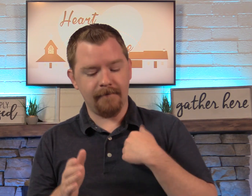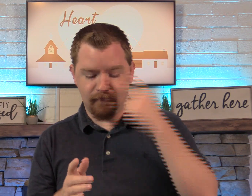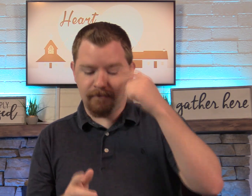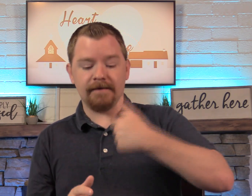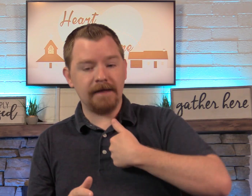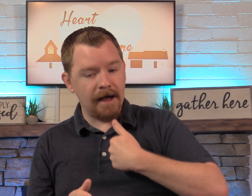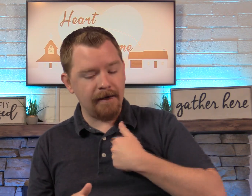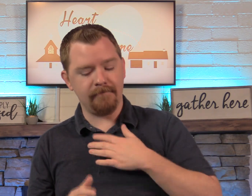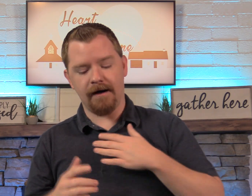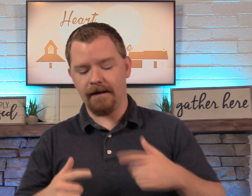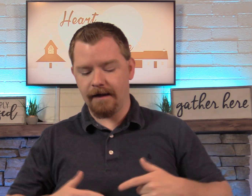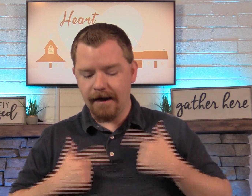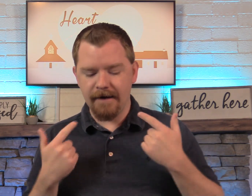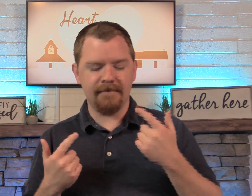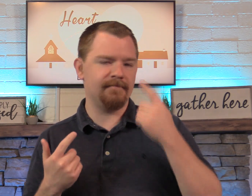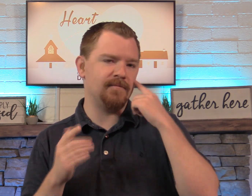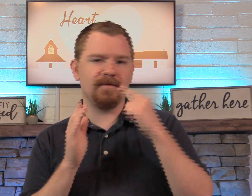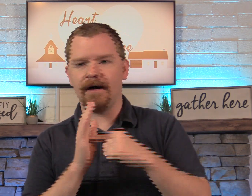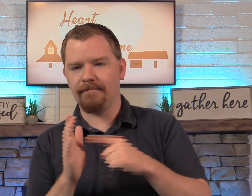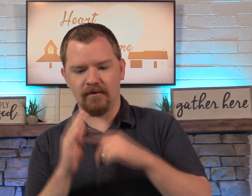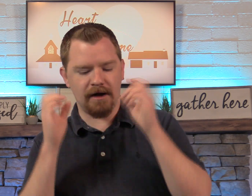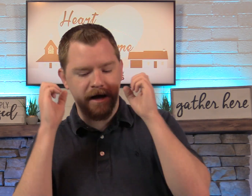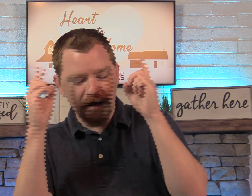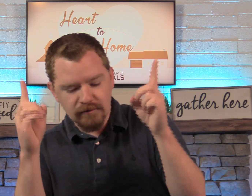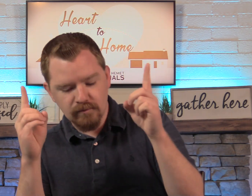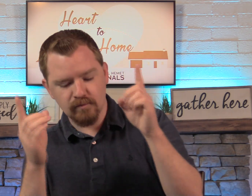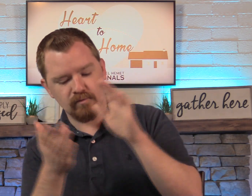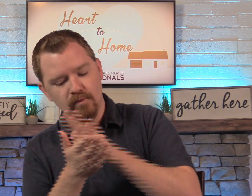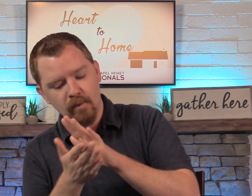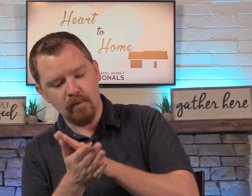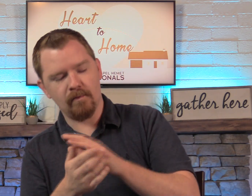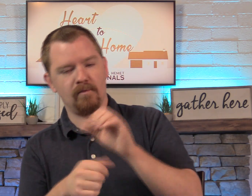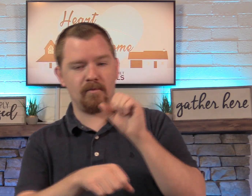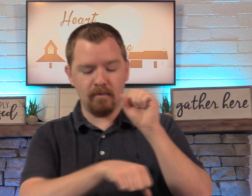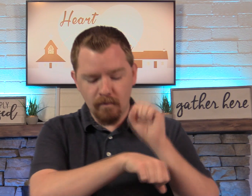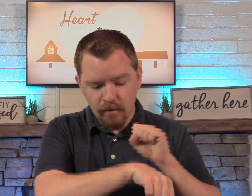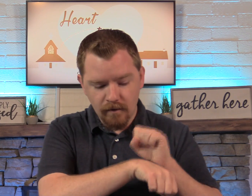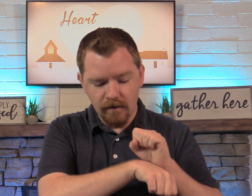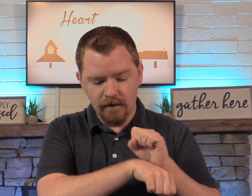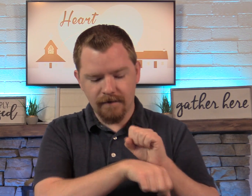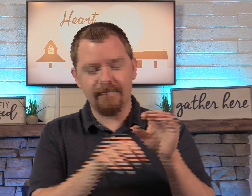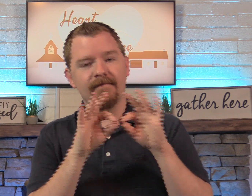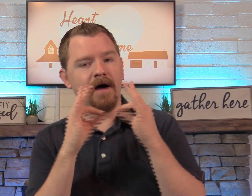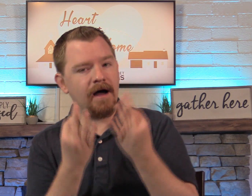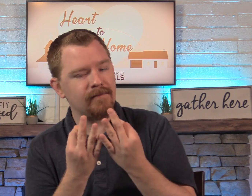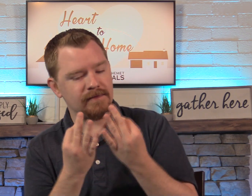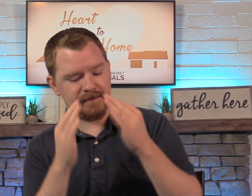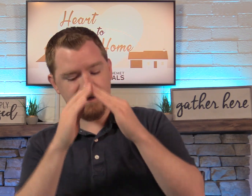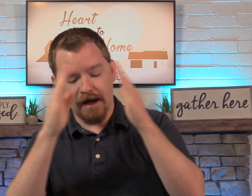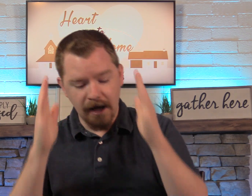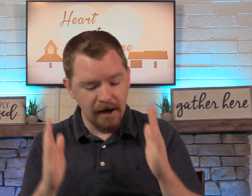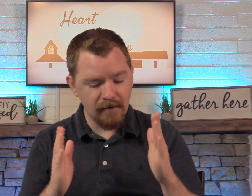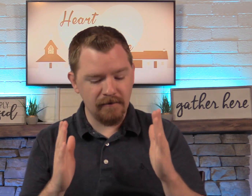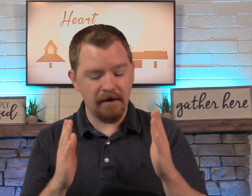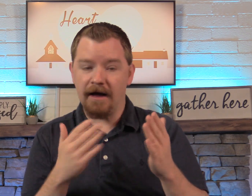Sometimes I do make plans for myself, for my life, my education, my employment, my